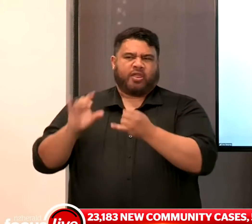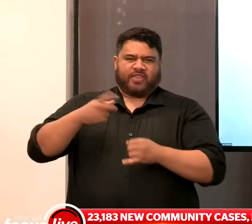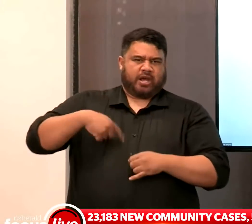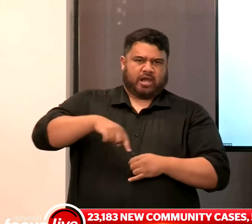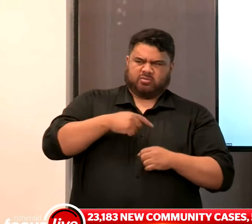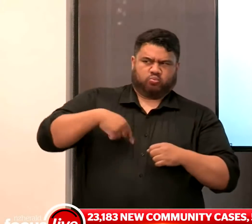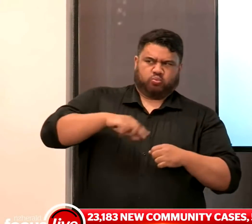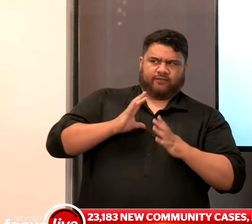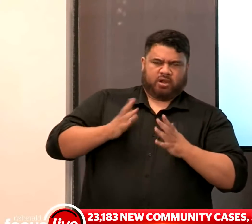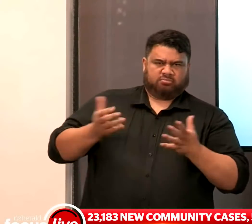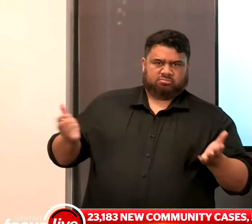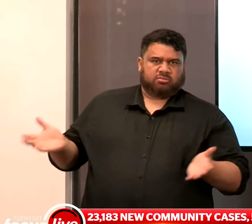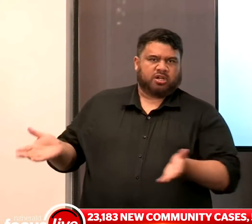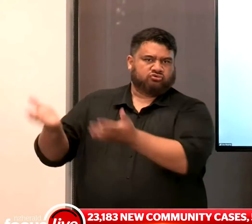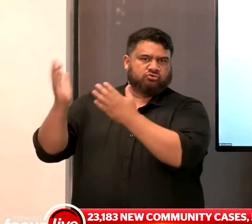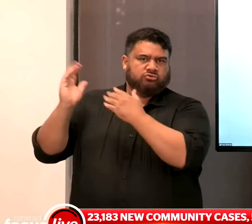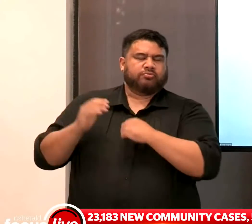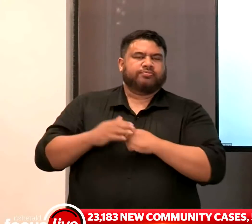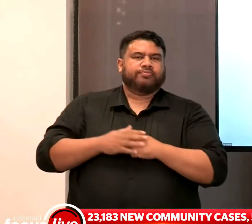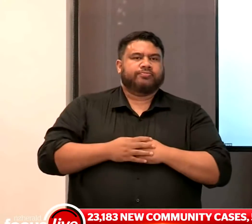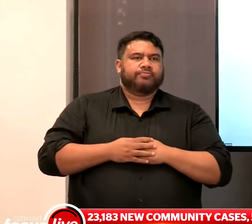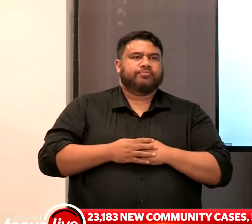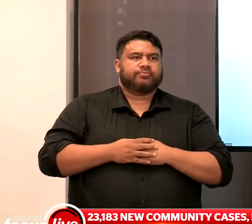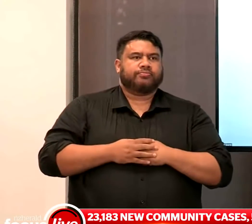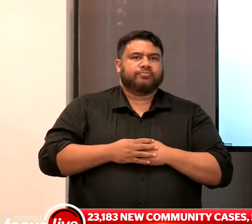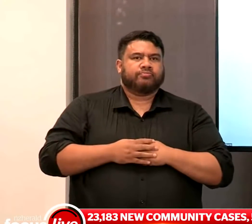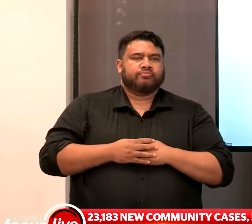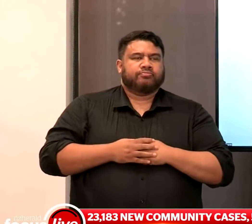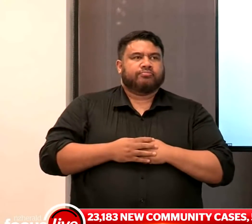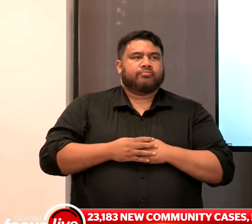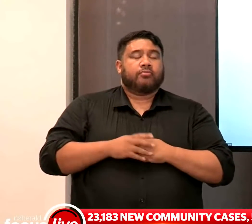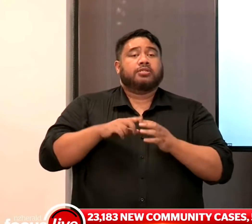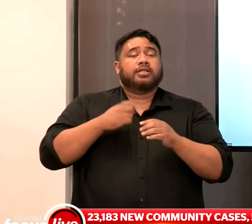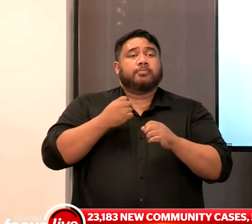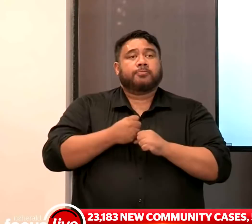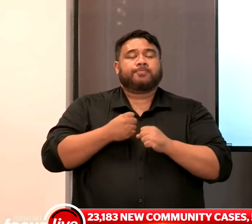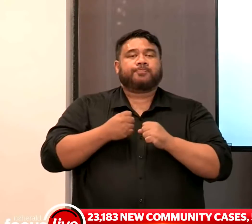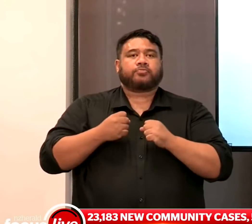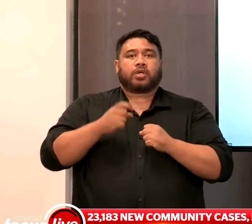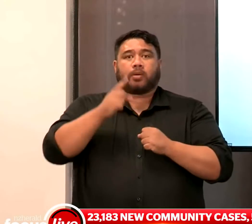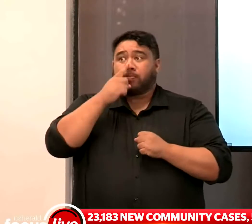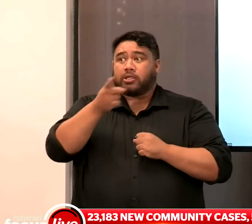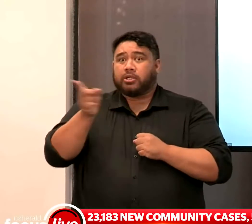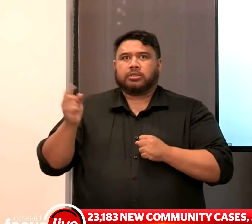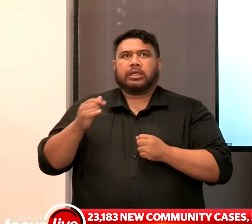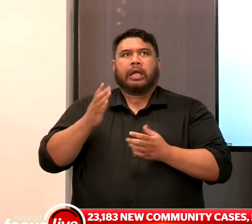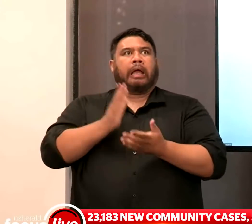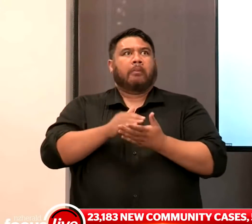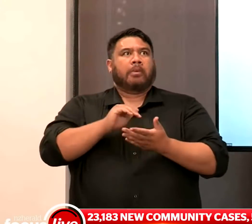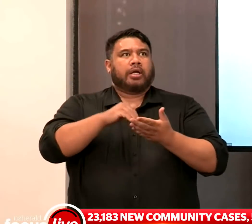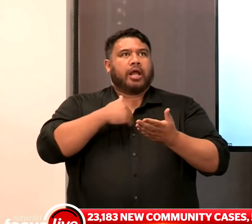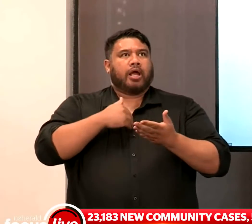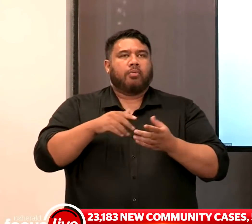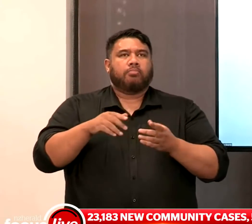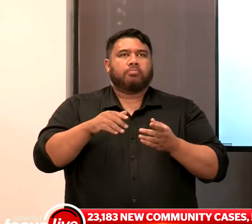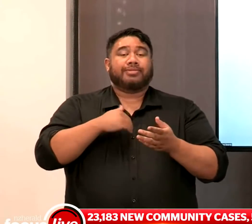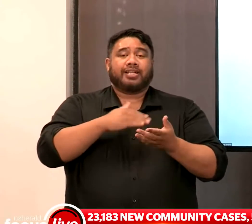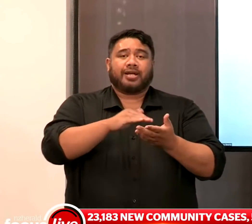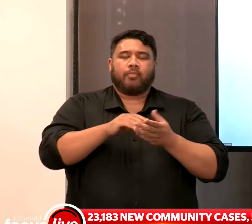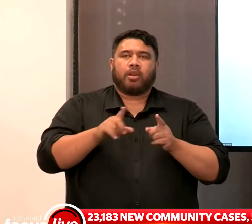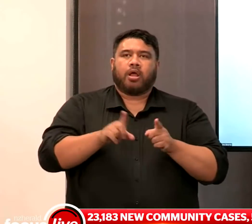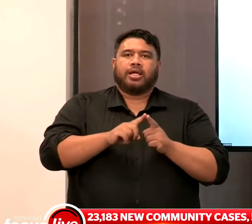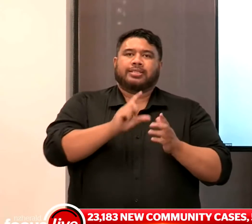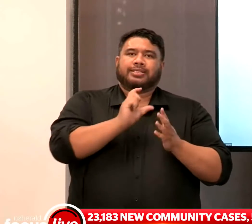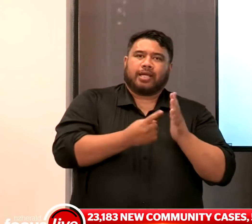of serious illness associated with COVID. So that's people who are pregnant, people who are living with